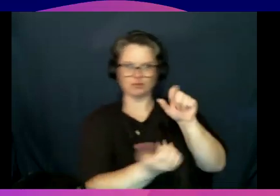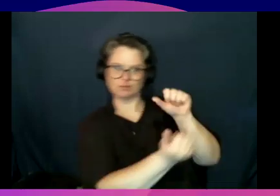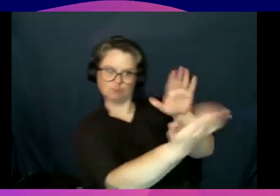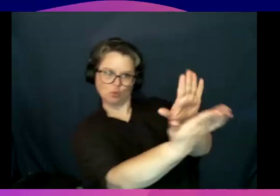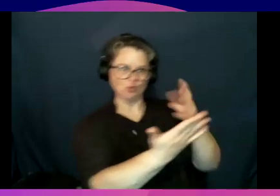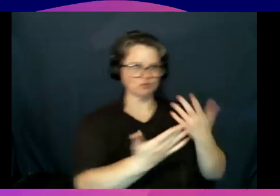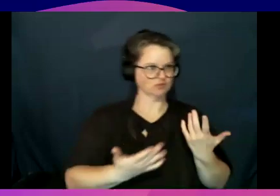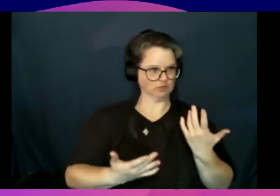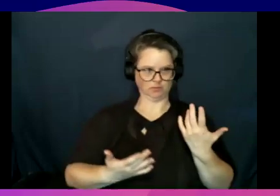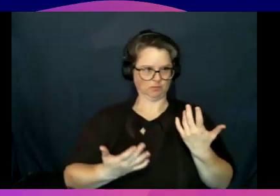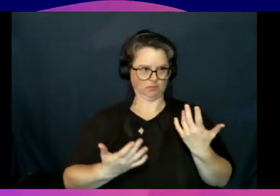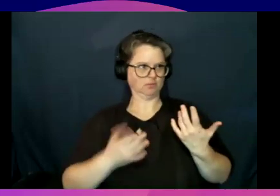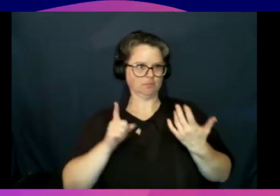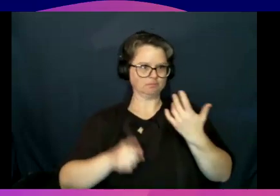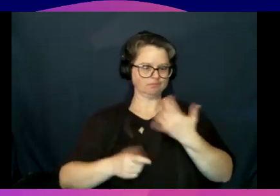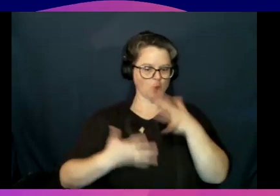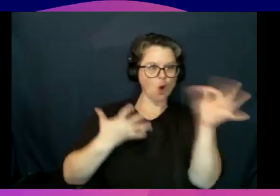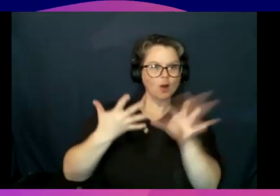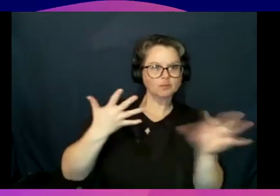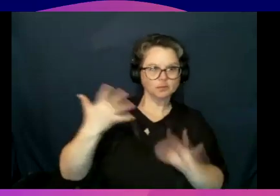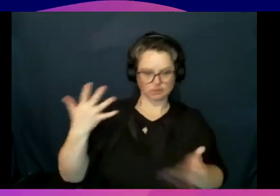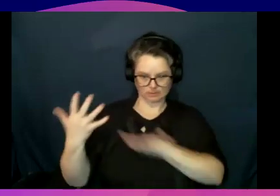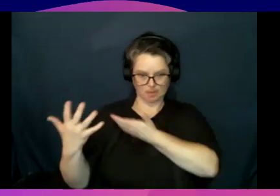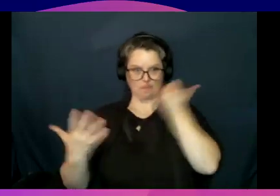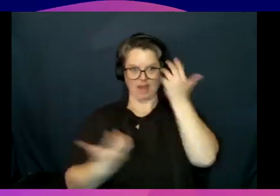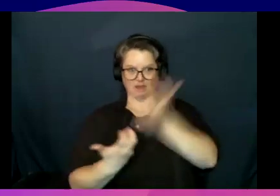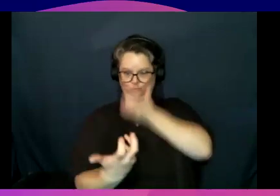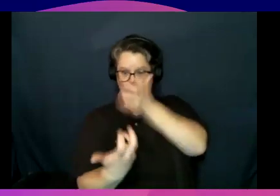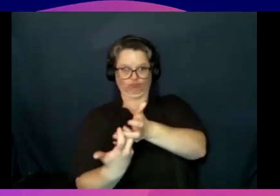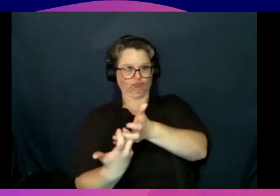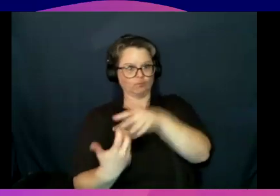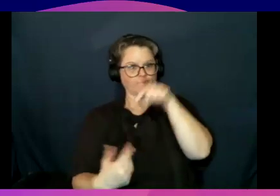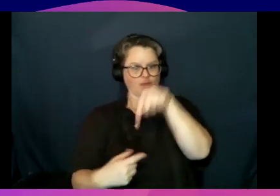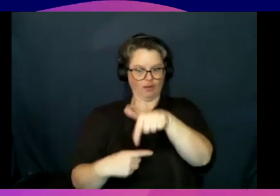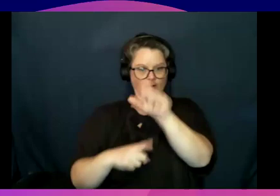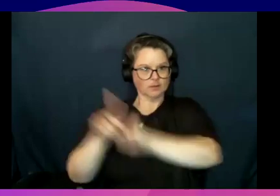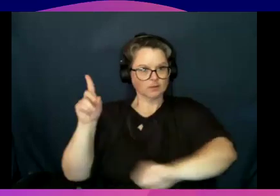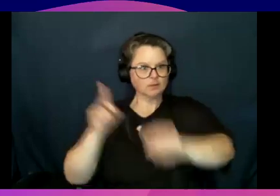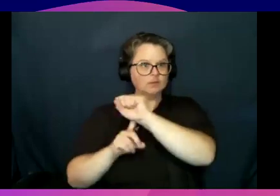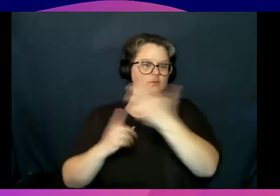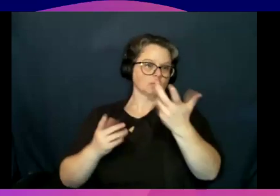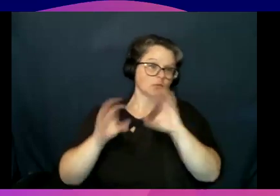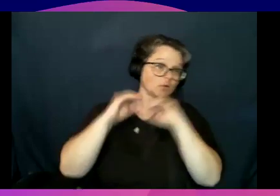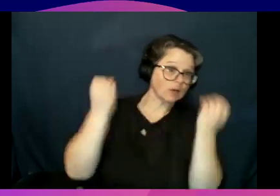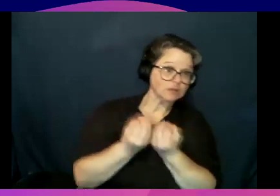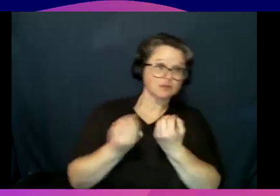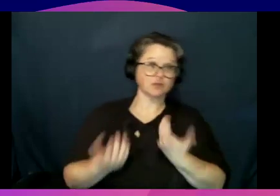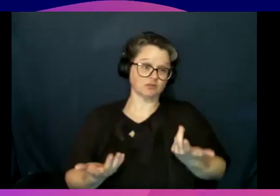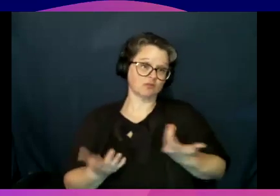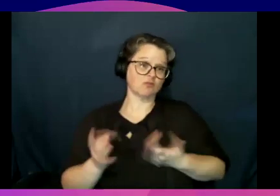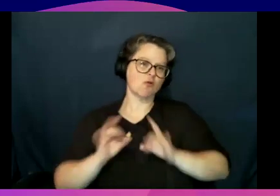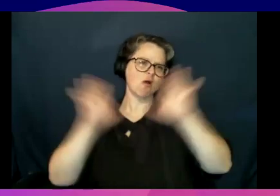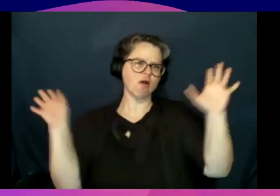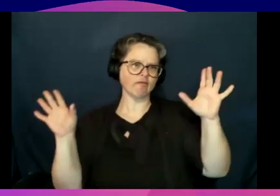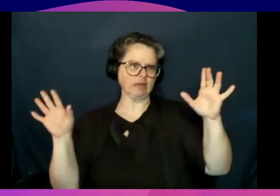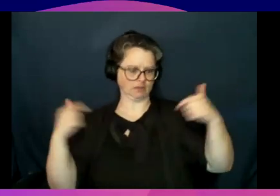down in your office and having that, that co-regulation, which is important. But then we might need to have something more intensive, right? If there's something that's happened